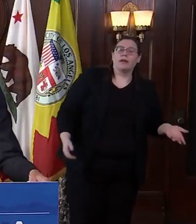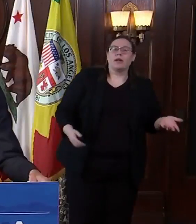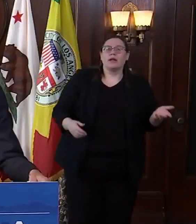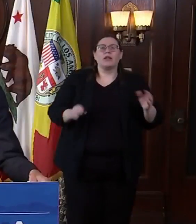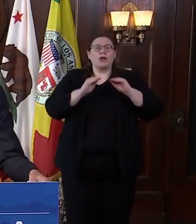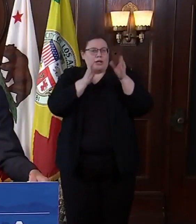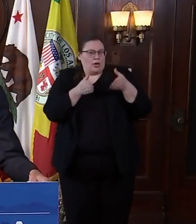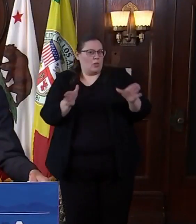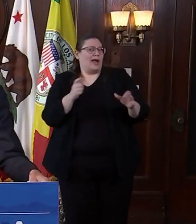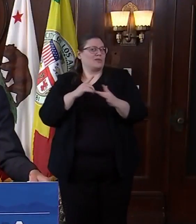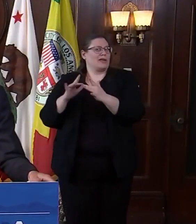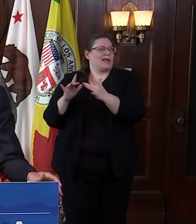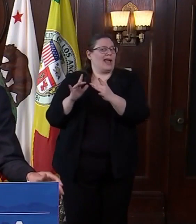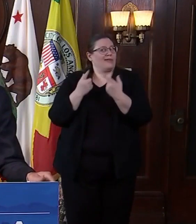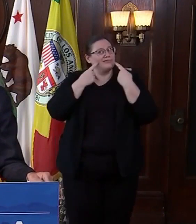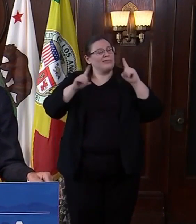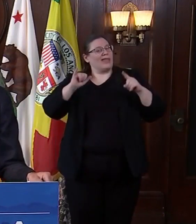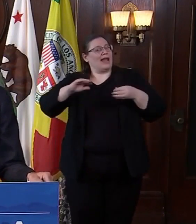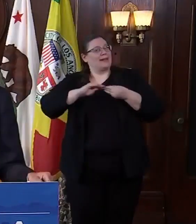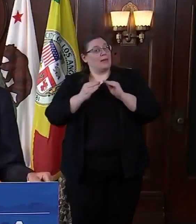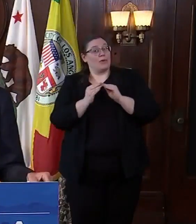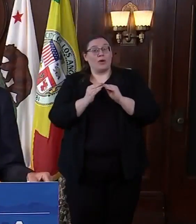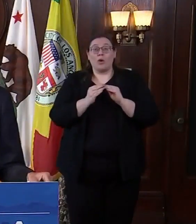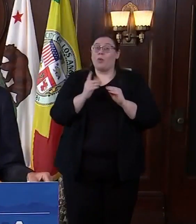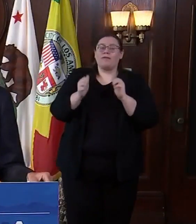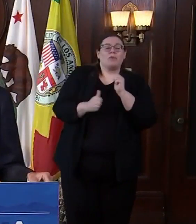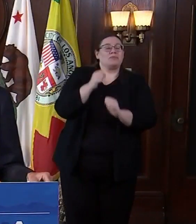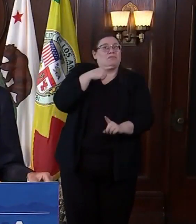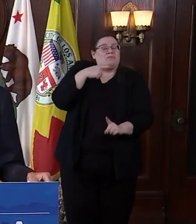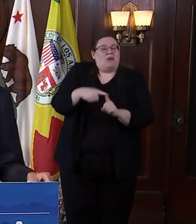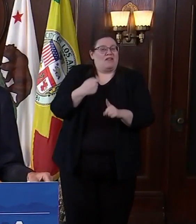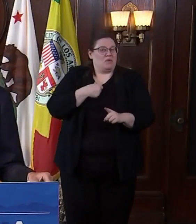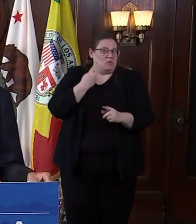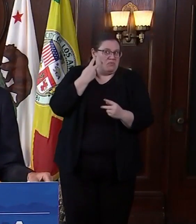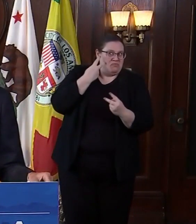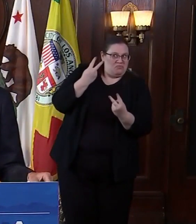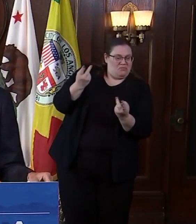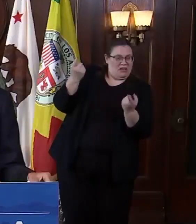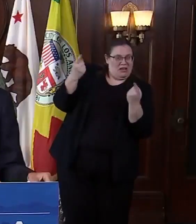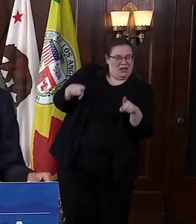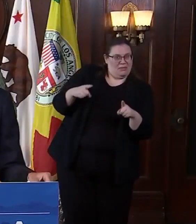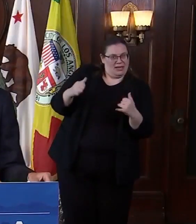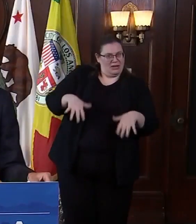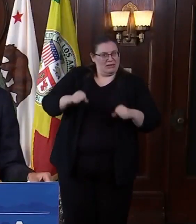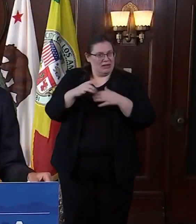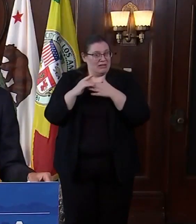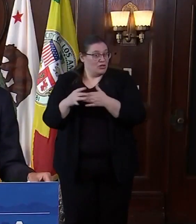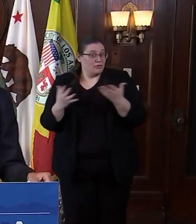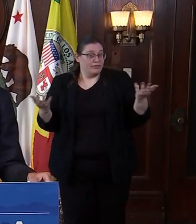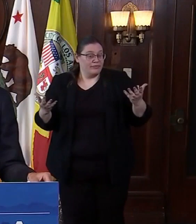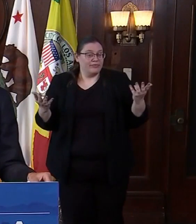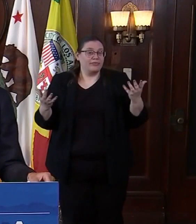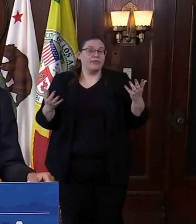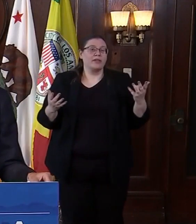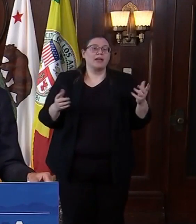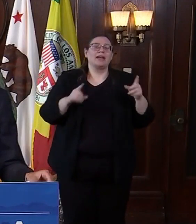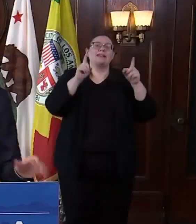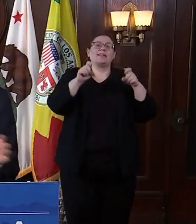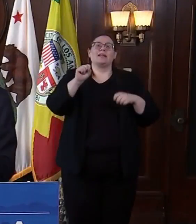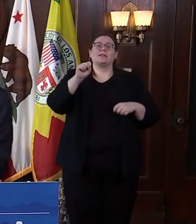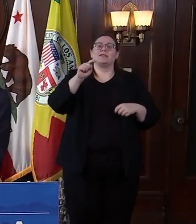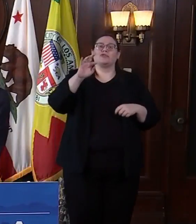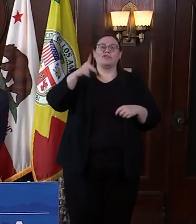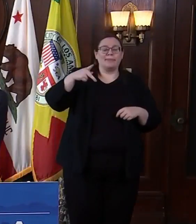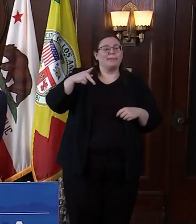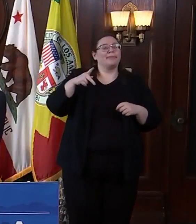ways to reach that point, and one of the most promising things that we are monitoring and taking leadership on nationally is test strips, which